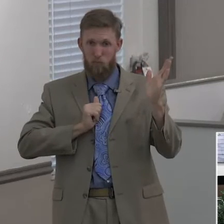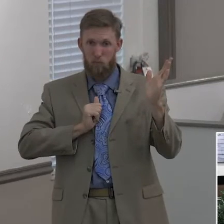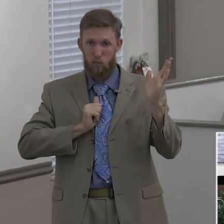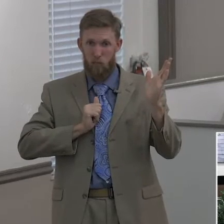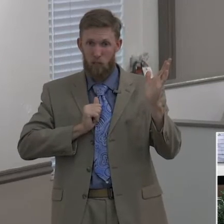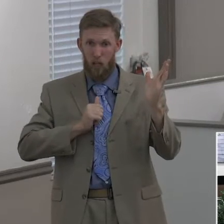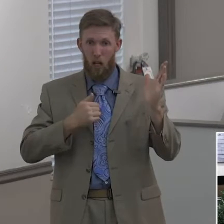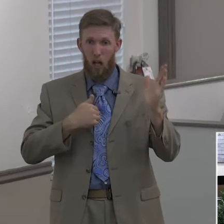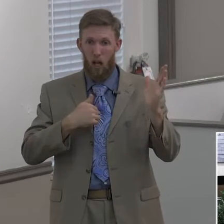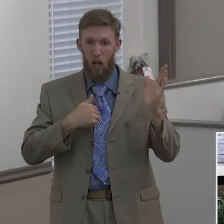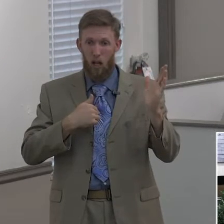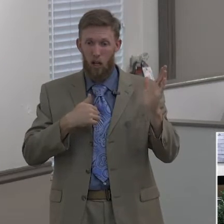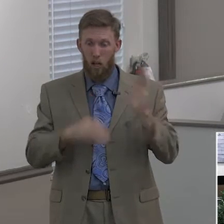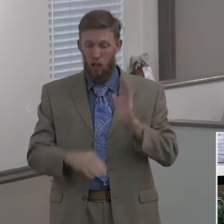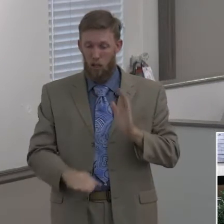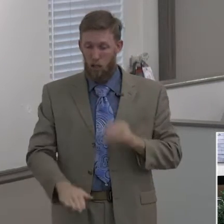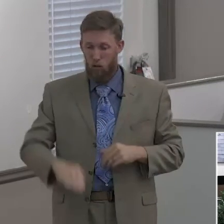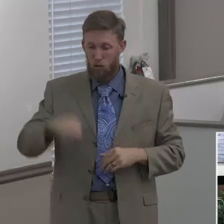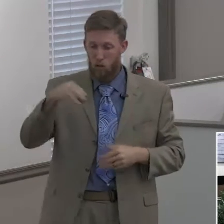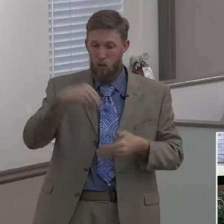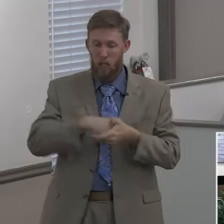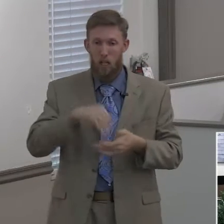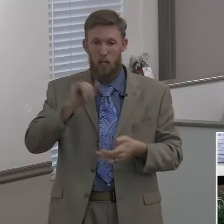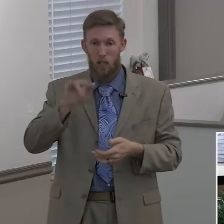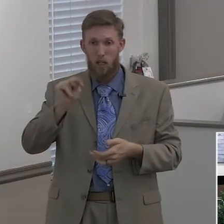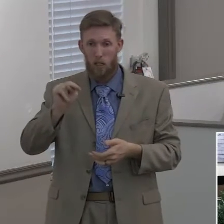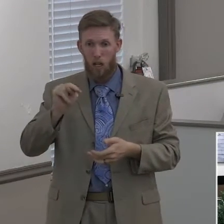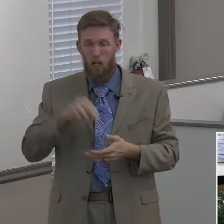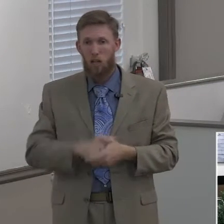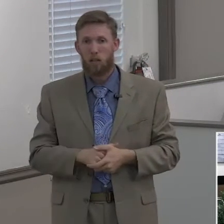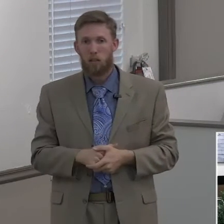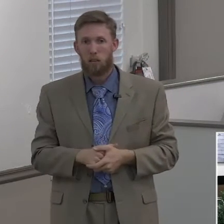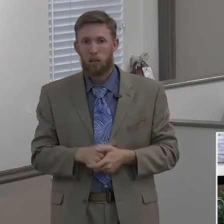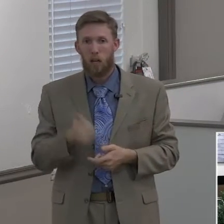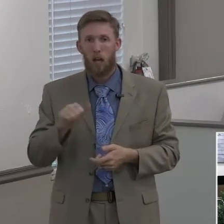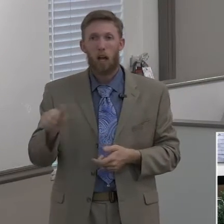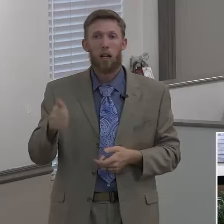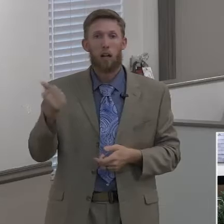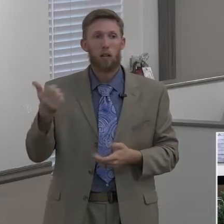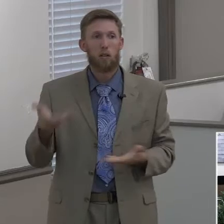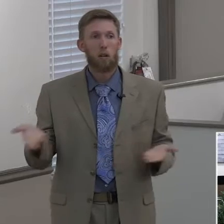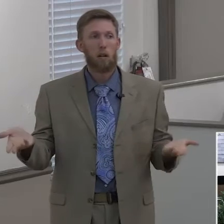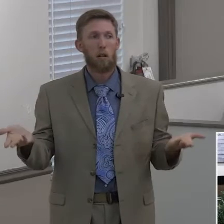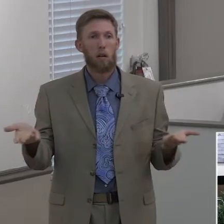mind. I grew up in Indiana. Any Hoosiers in here?